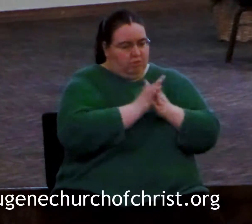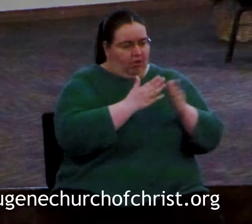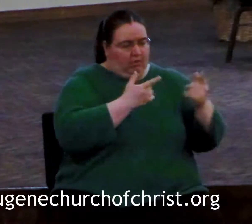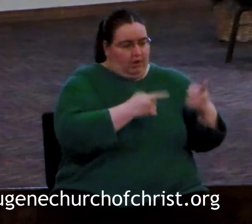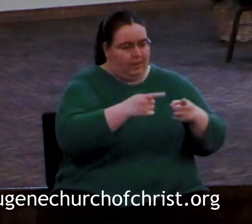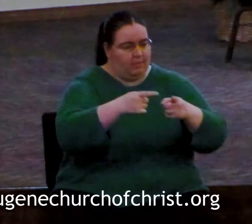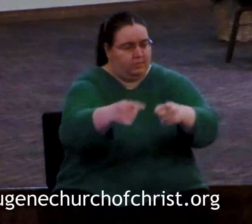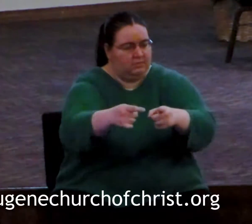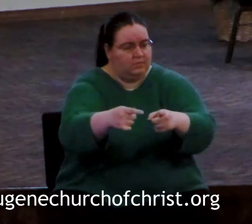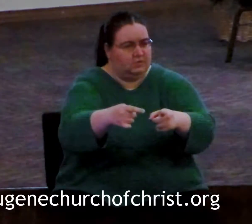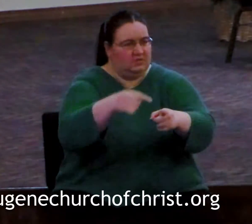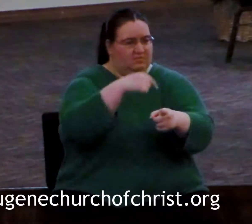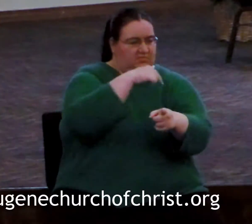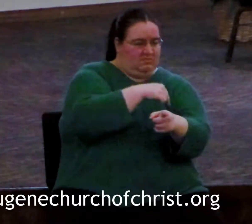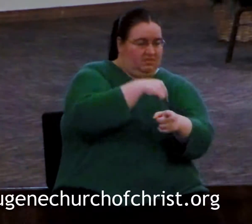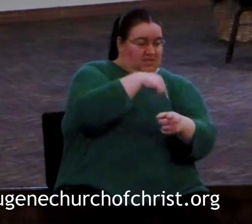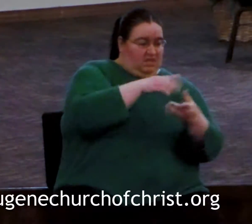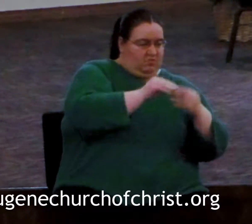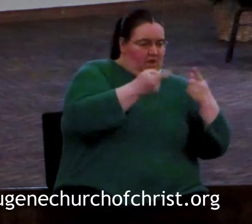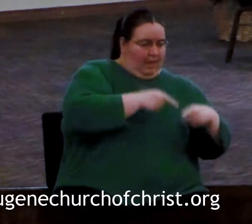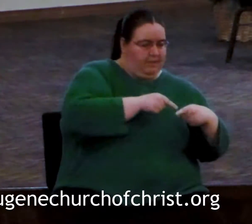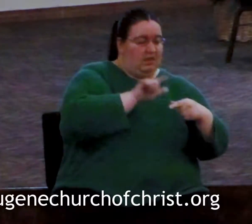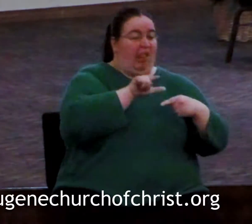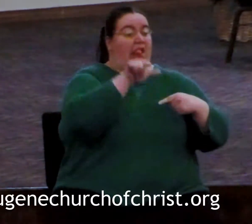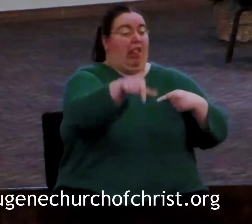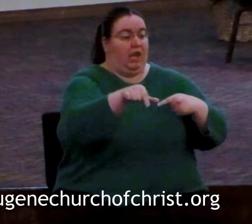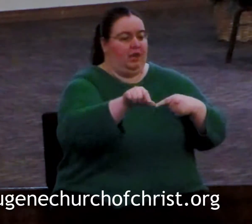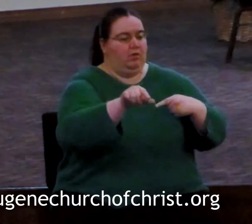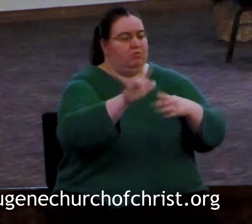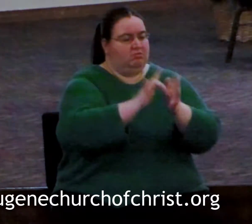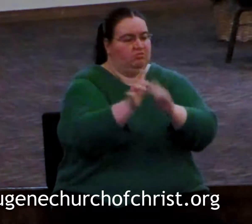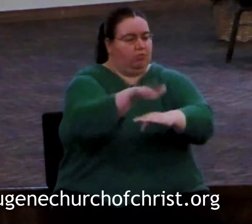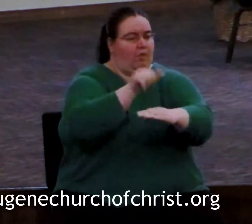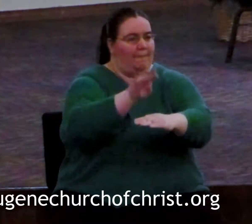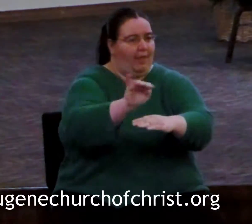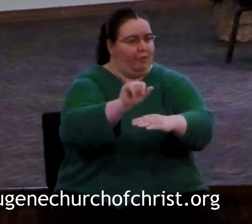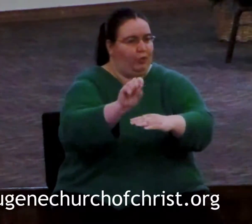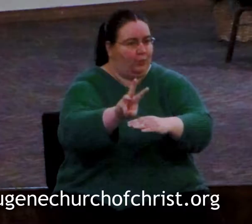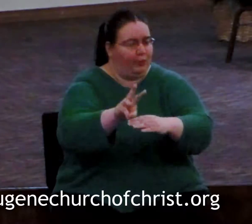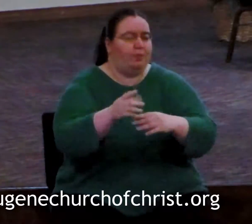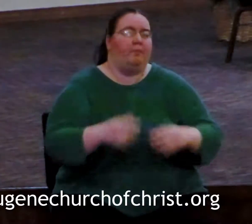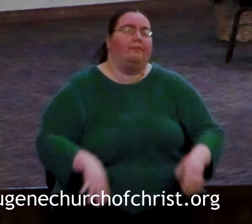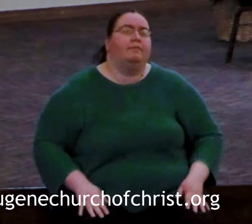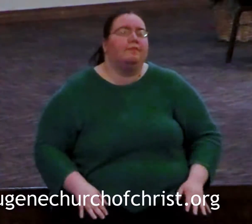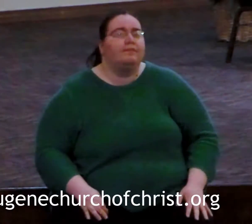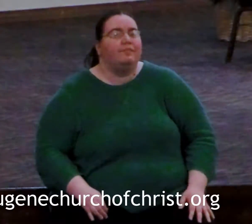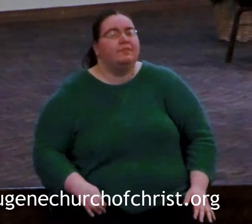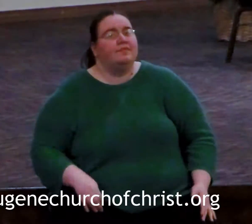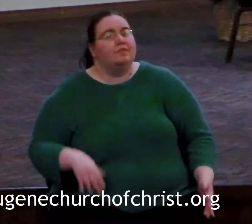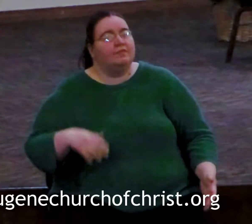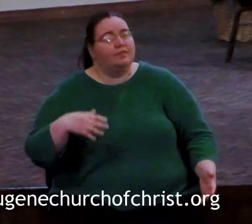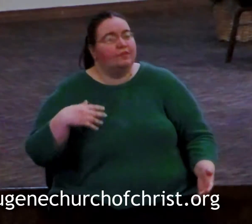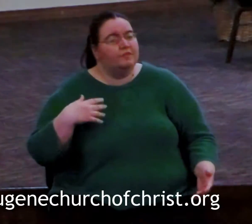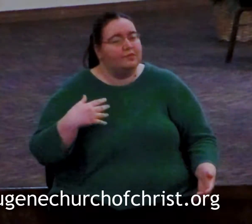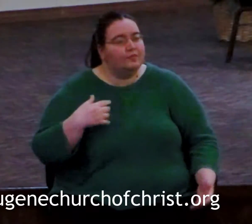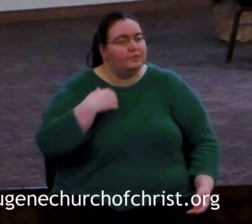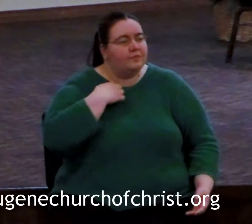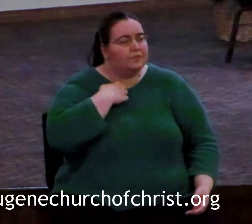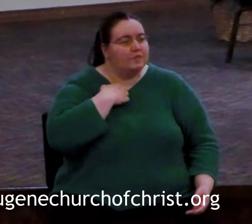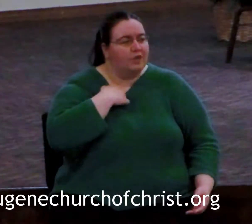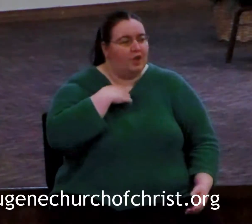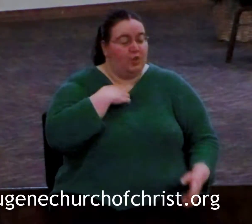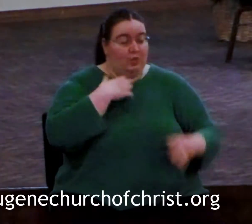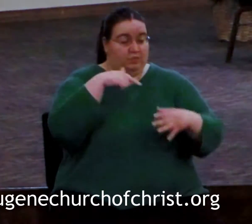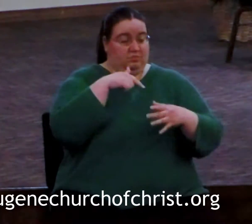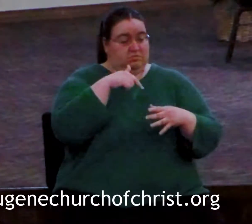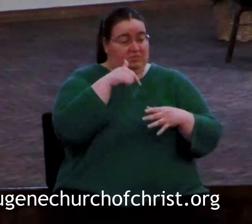is talking to people about following him and the cost of that and what all is involved and the things that you put aside, the things that you don't do about following